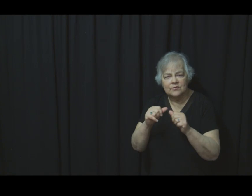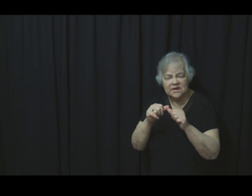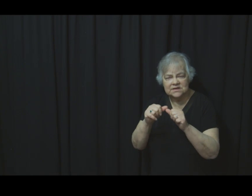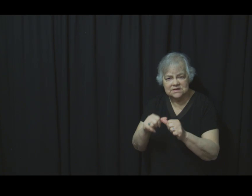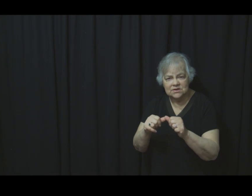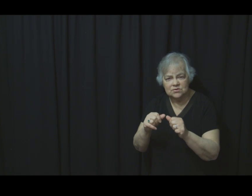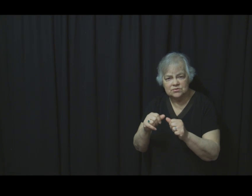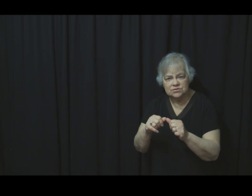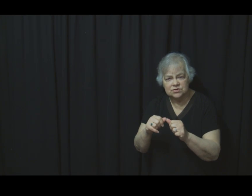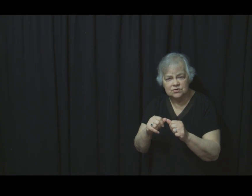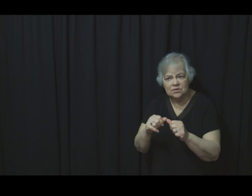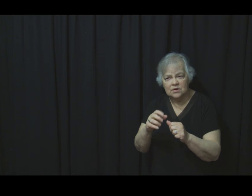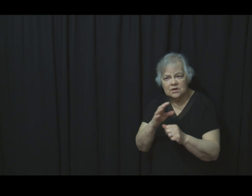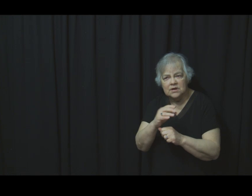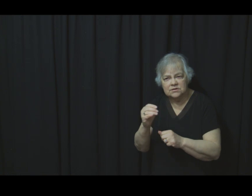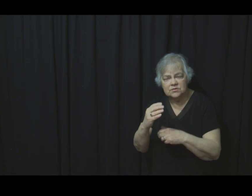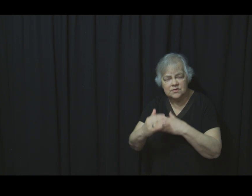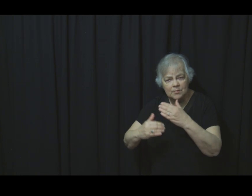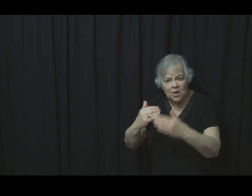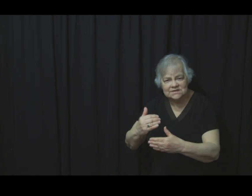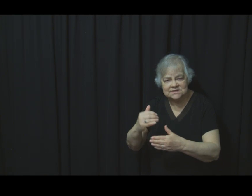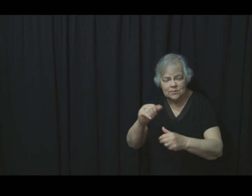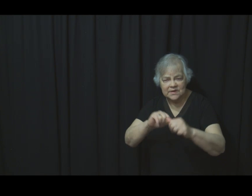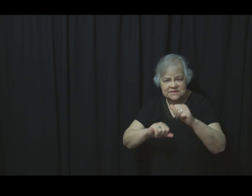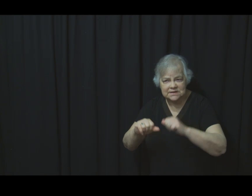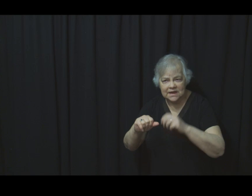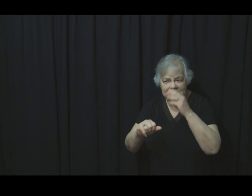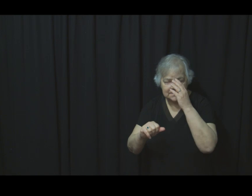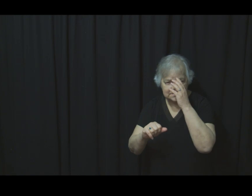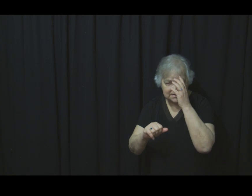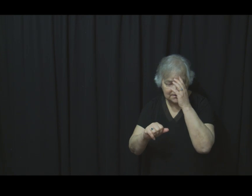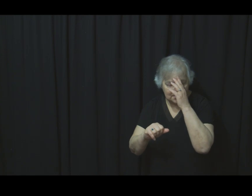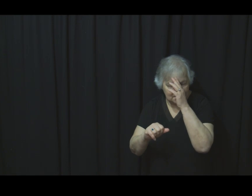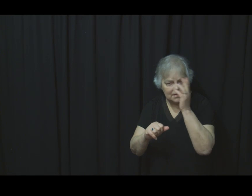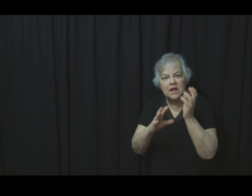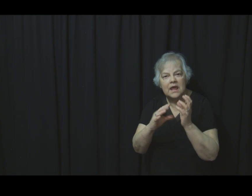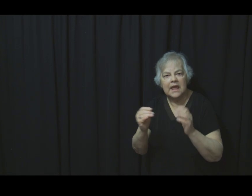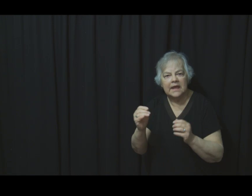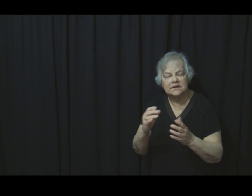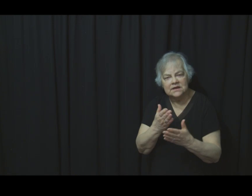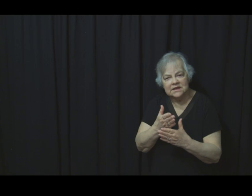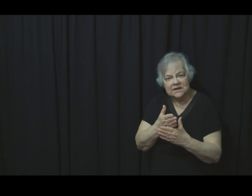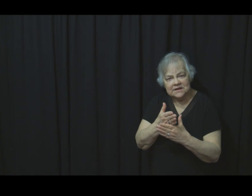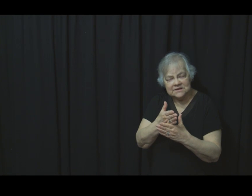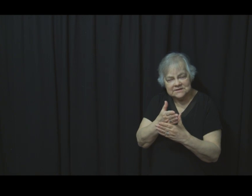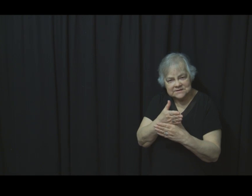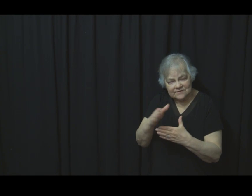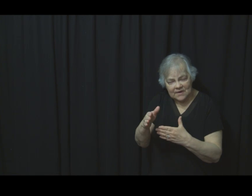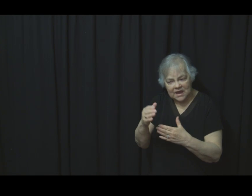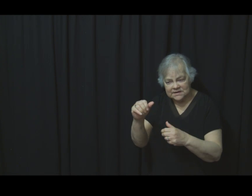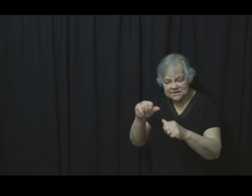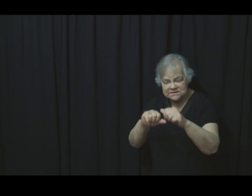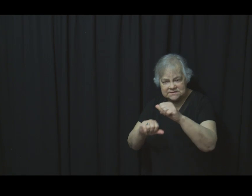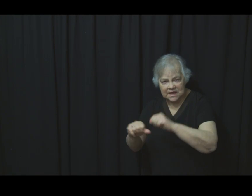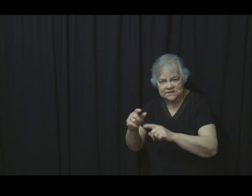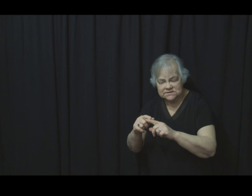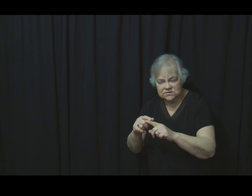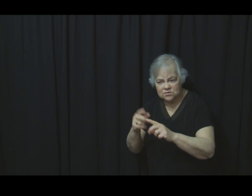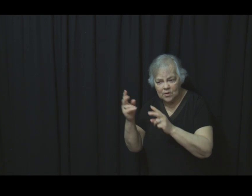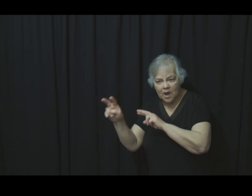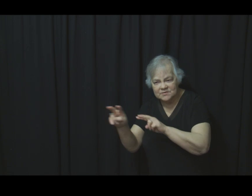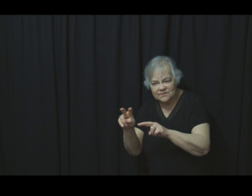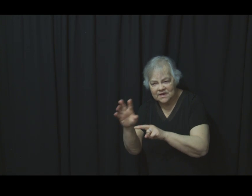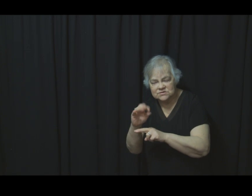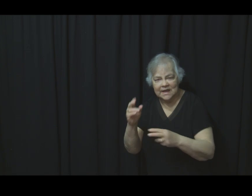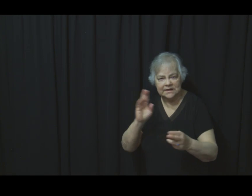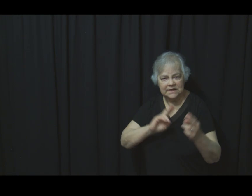science, eschew the process, and try to divide science into observational science and historic science, we